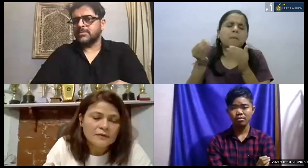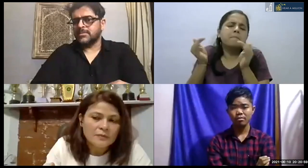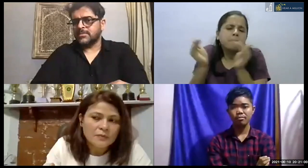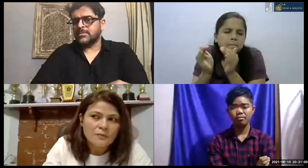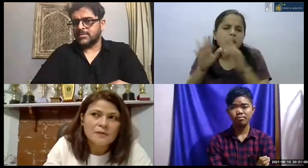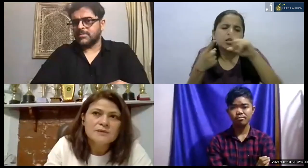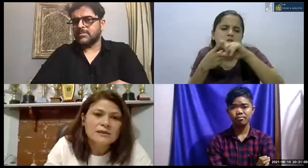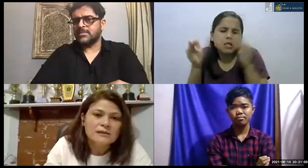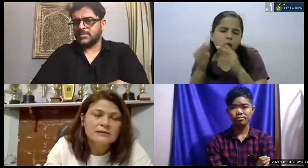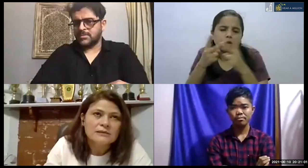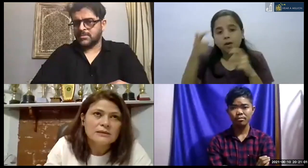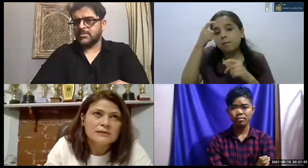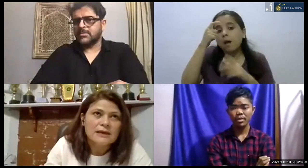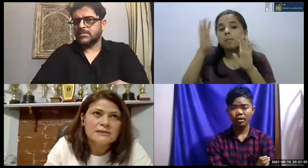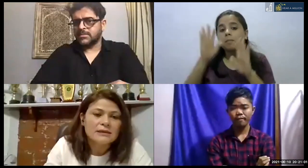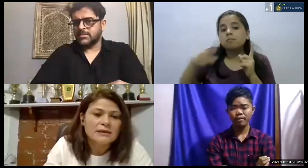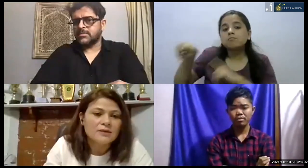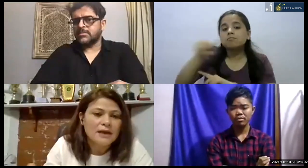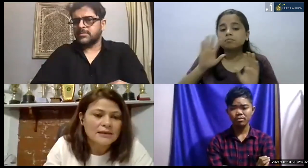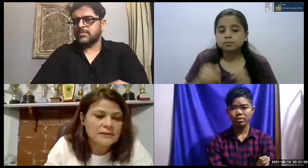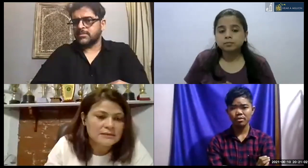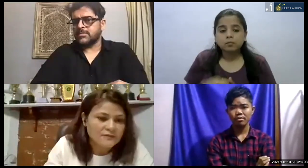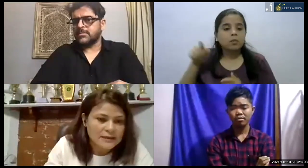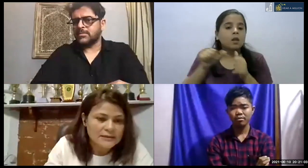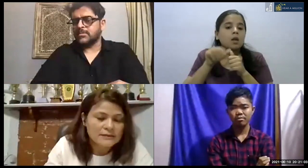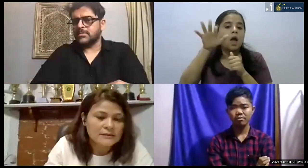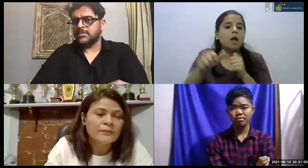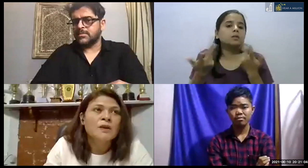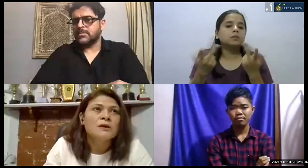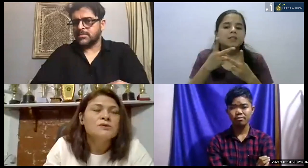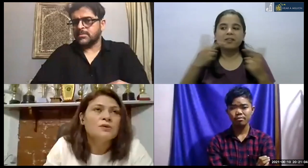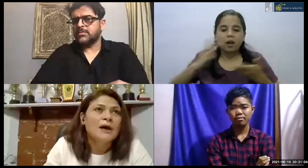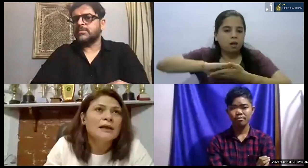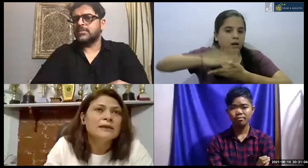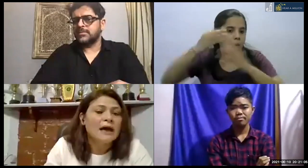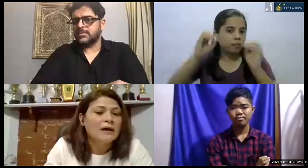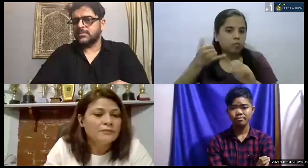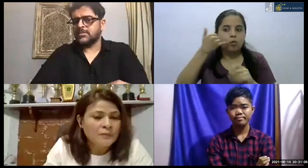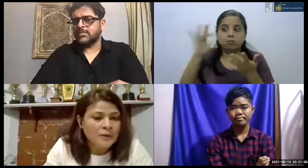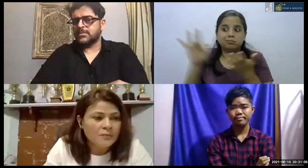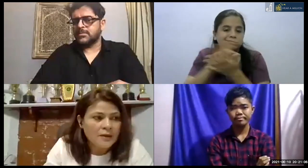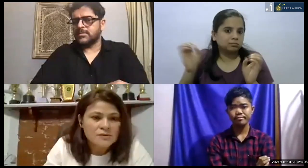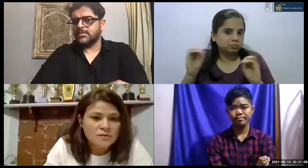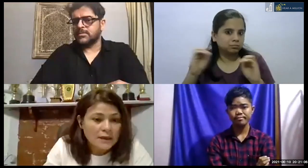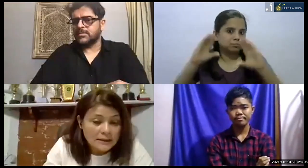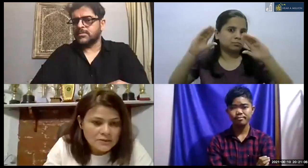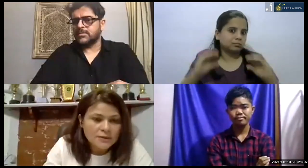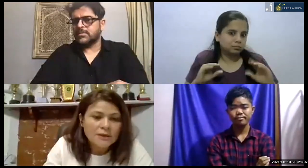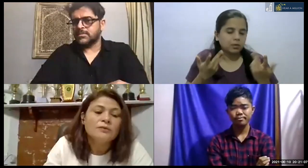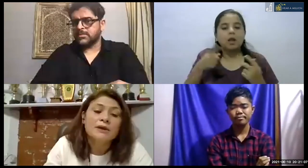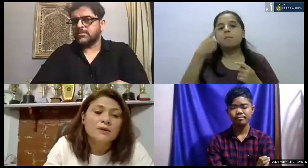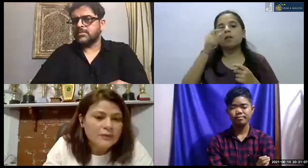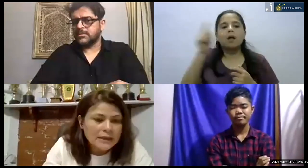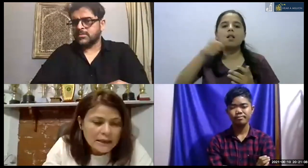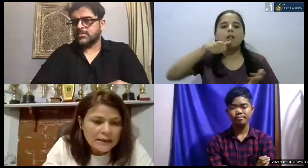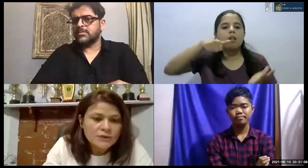have problems in the sense that they cannot access devices. So, and they have parents who are illiterate,